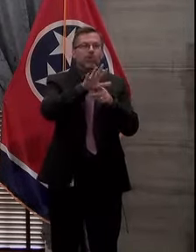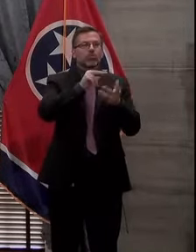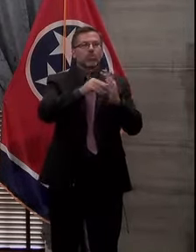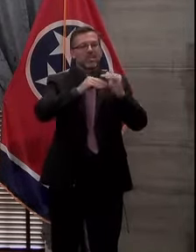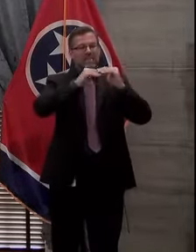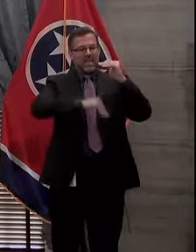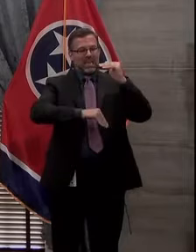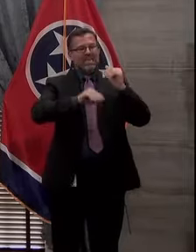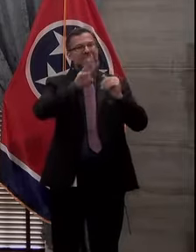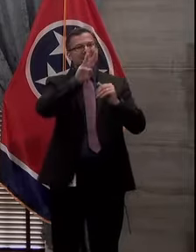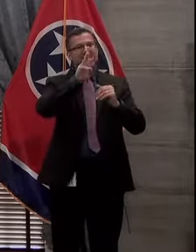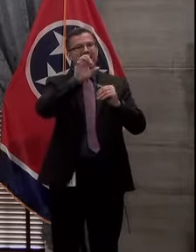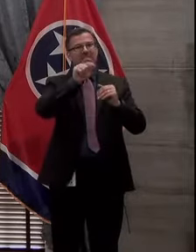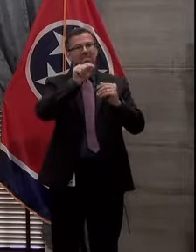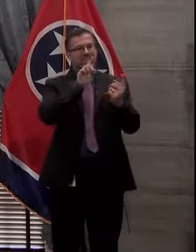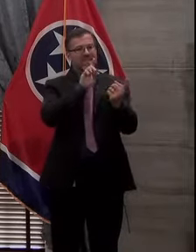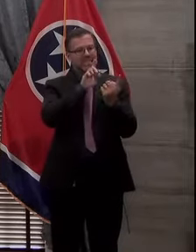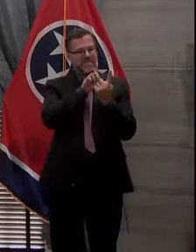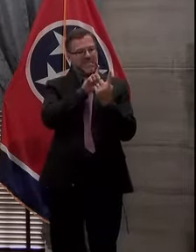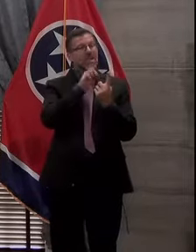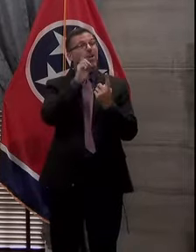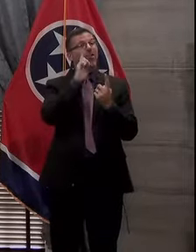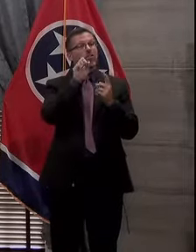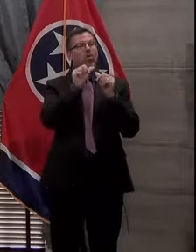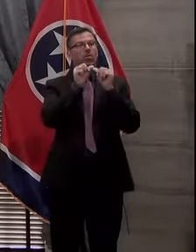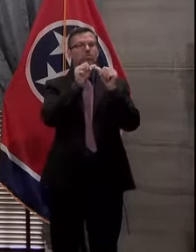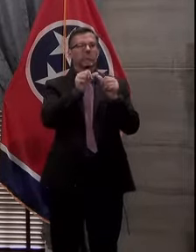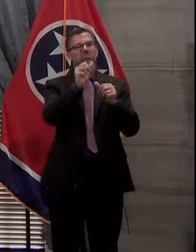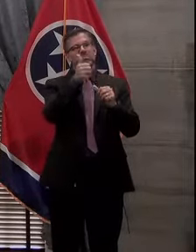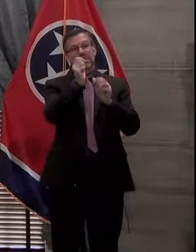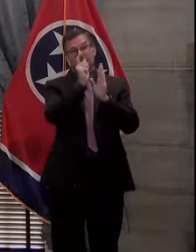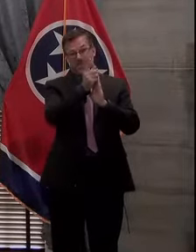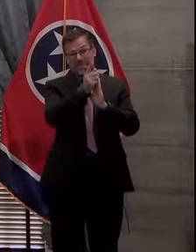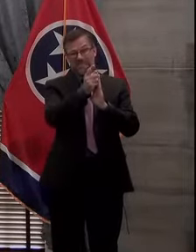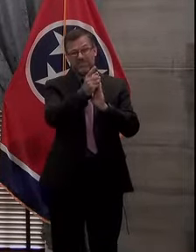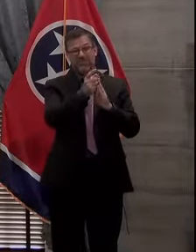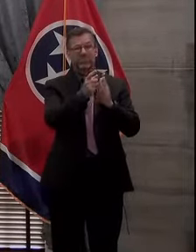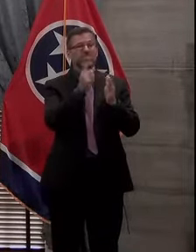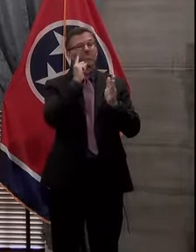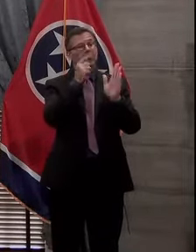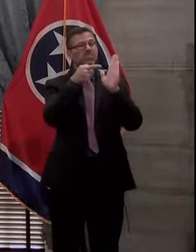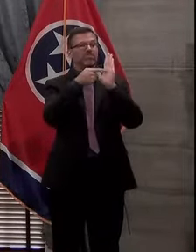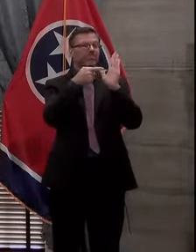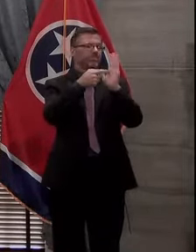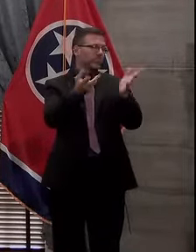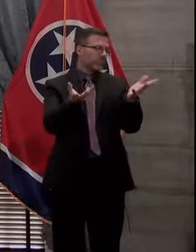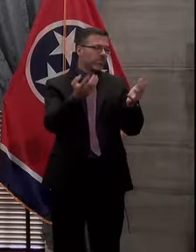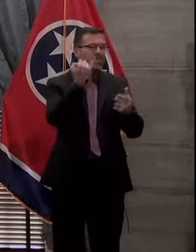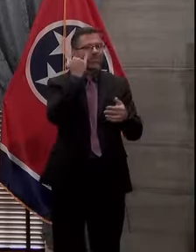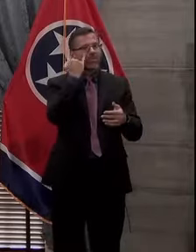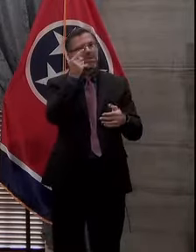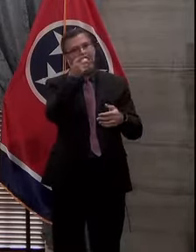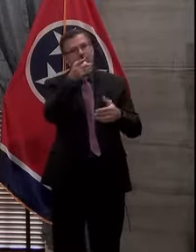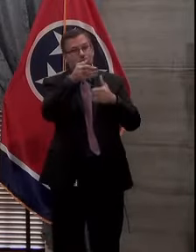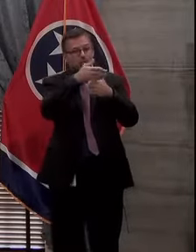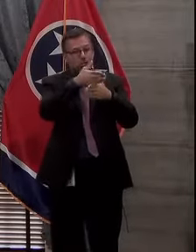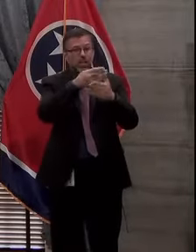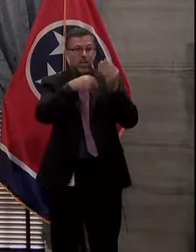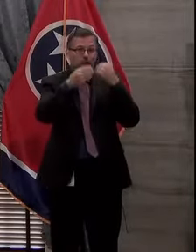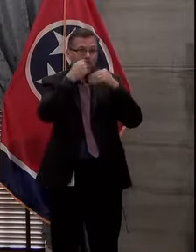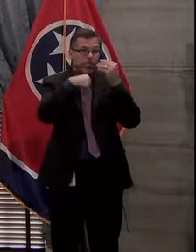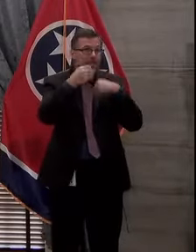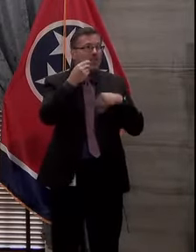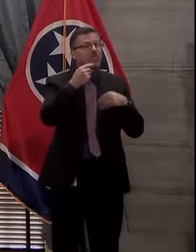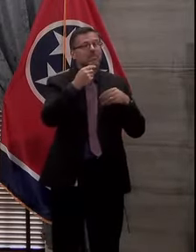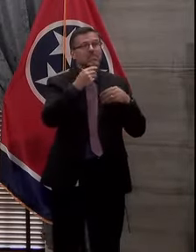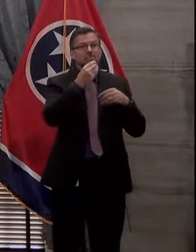6 feet for 10 minutes or more. So common ways that that close contact happens, if you share a meal with